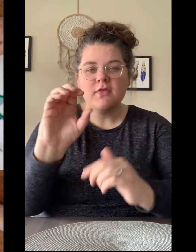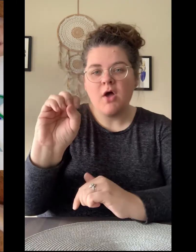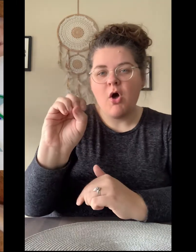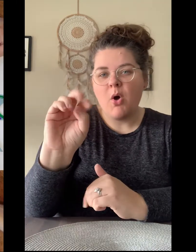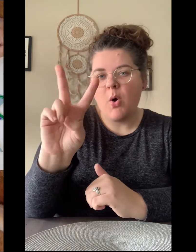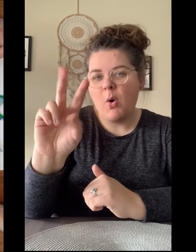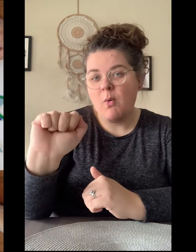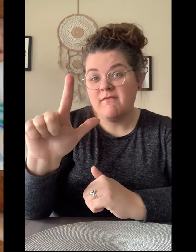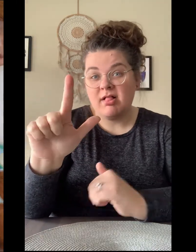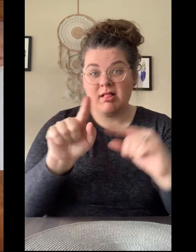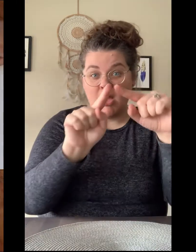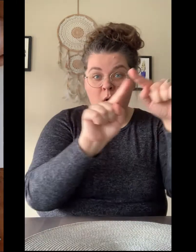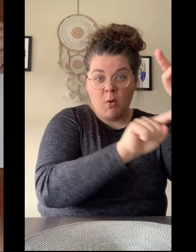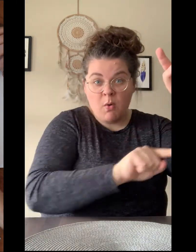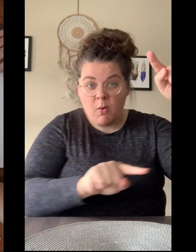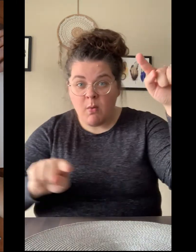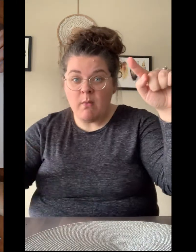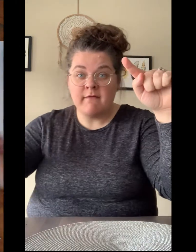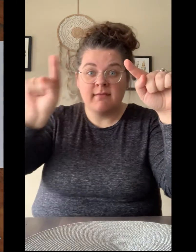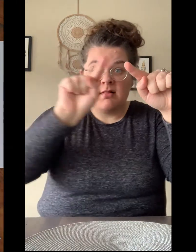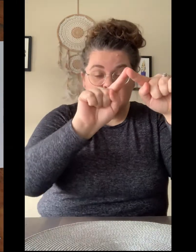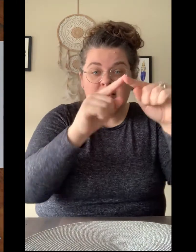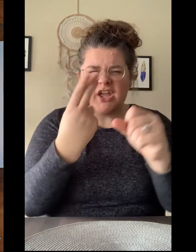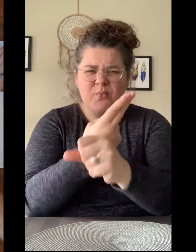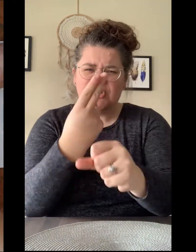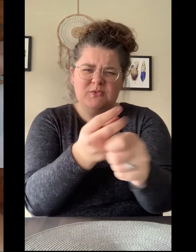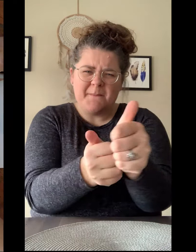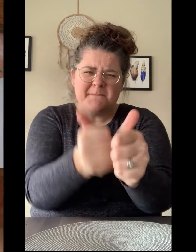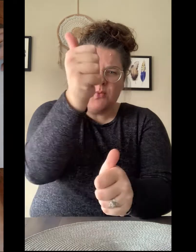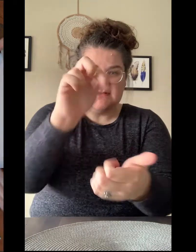of the fish. It's going to use up most of our paper.